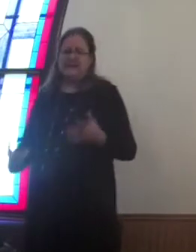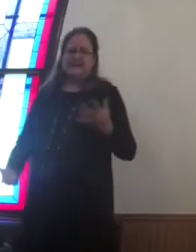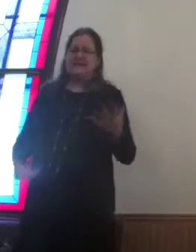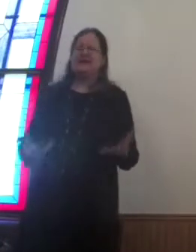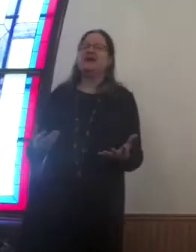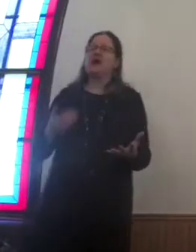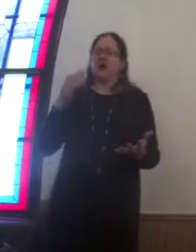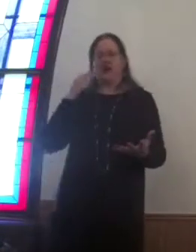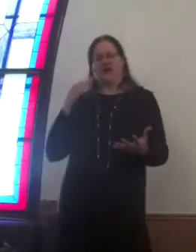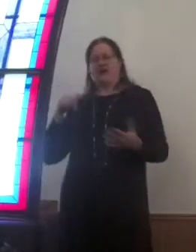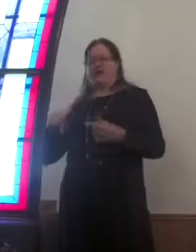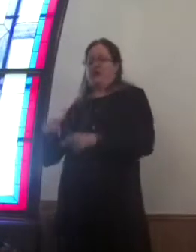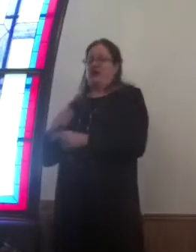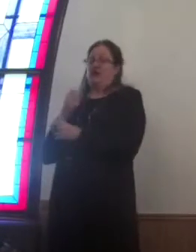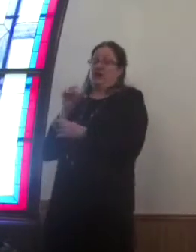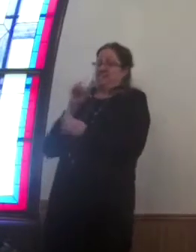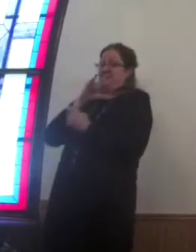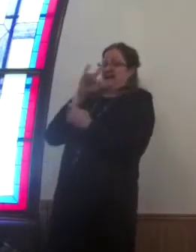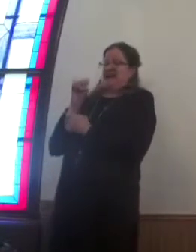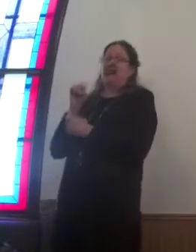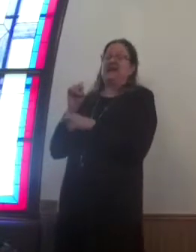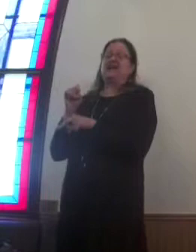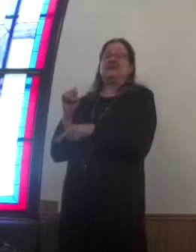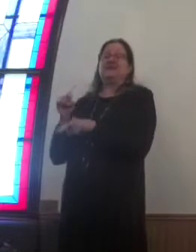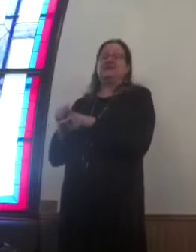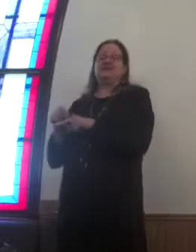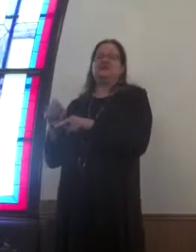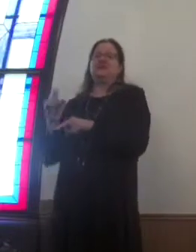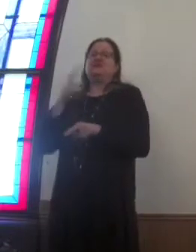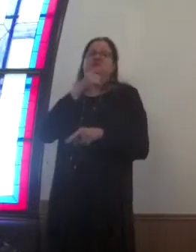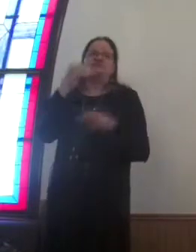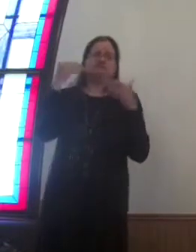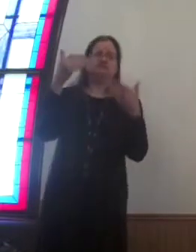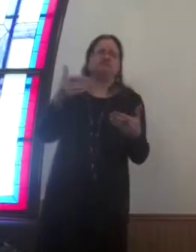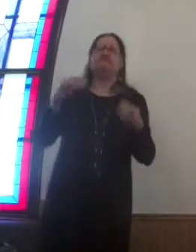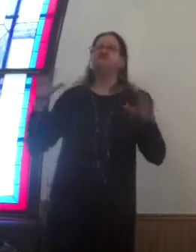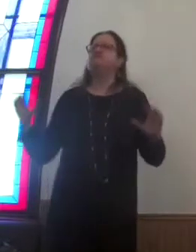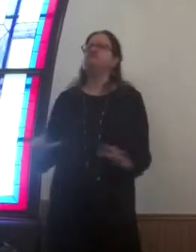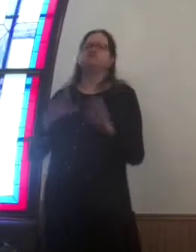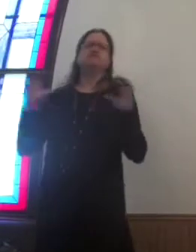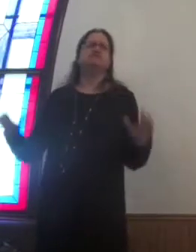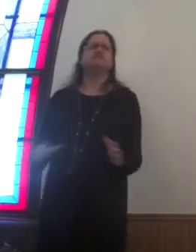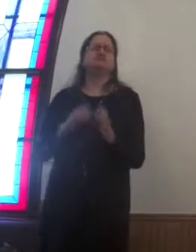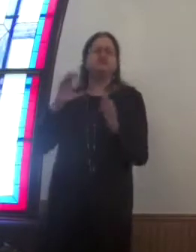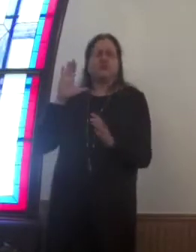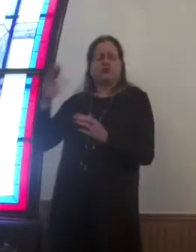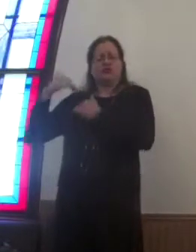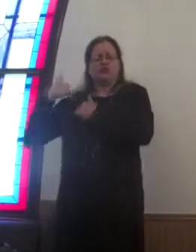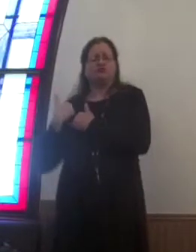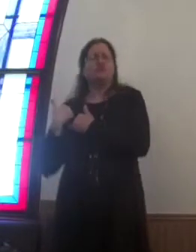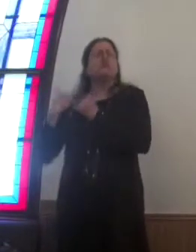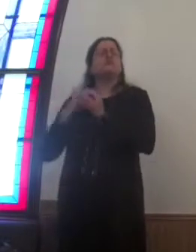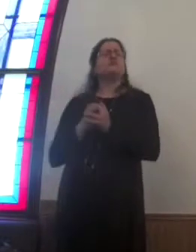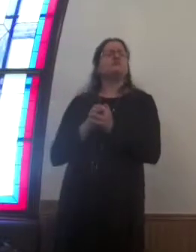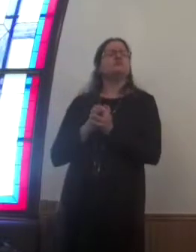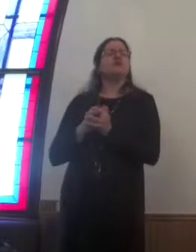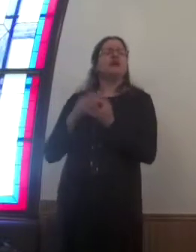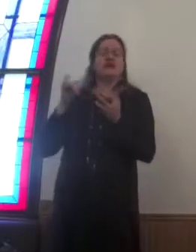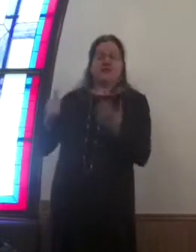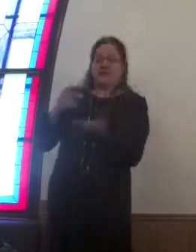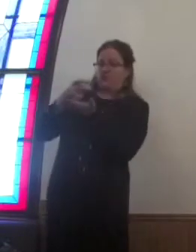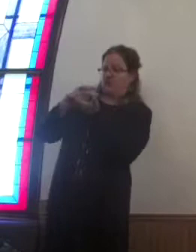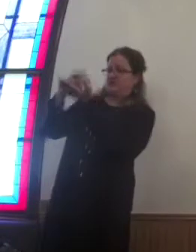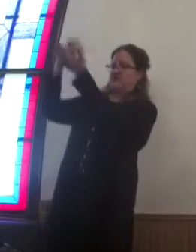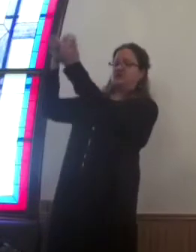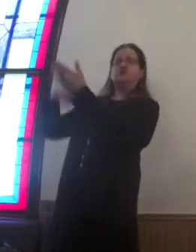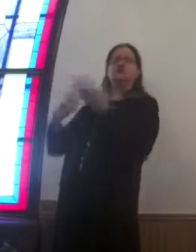good old Mary Magdalene style, she went right on to do the work that she was supposed to do. Her response to this resurrection